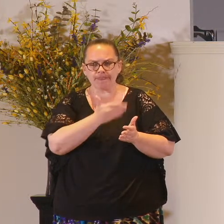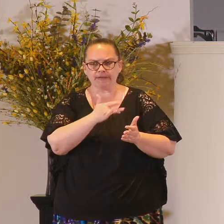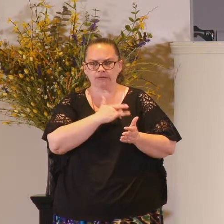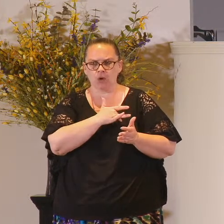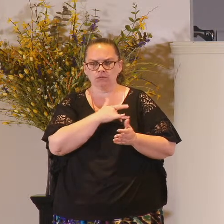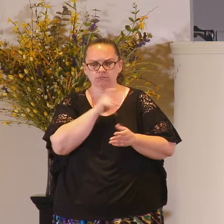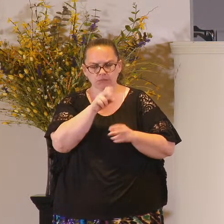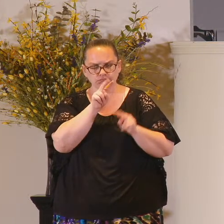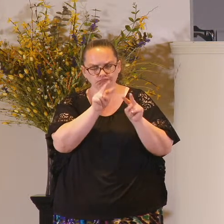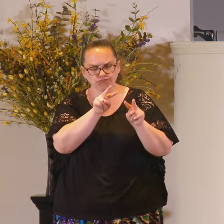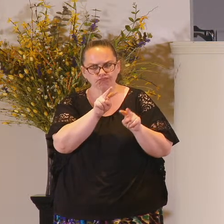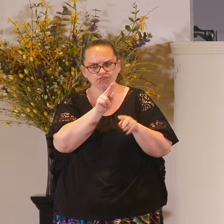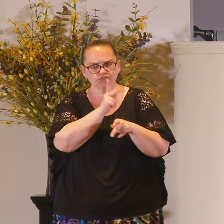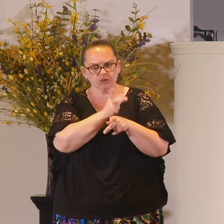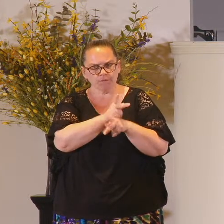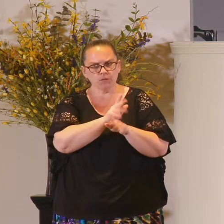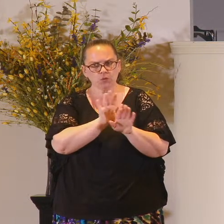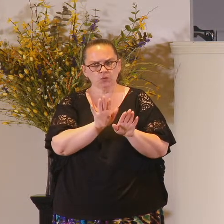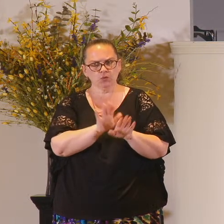Watch out.